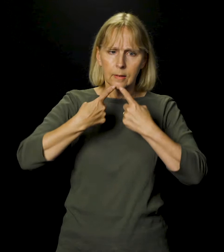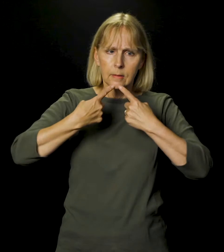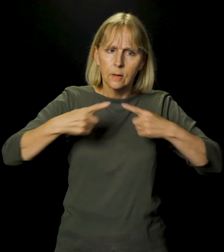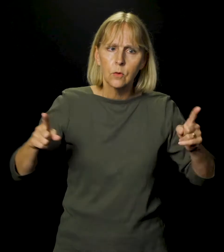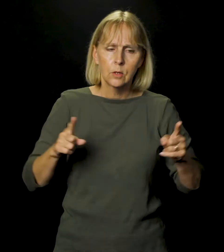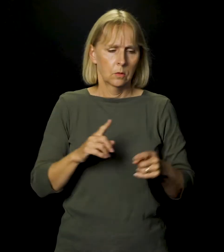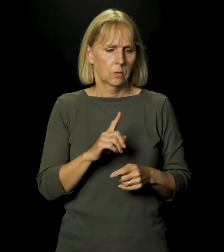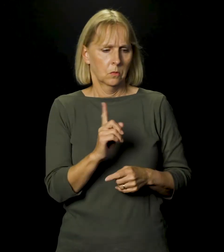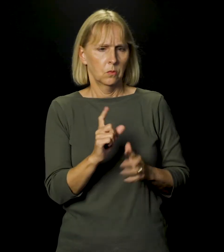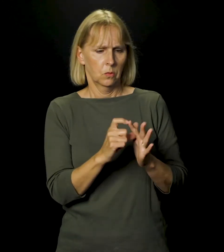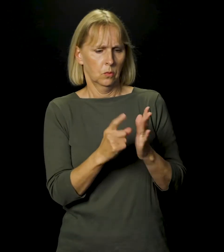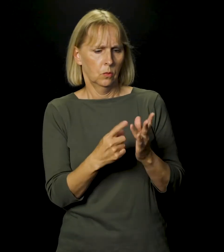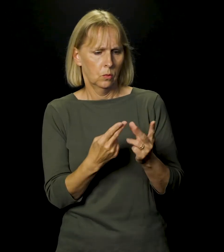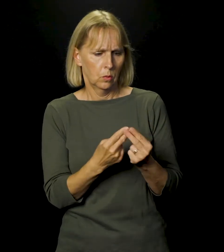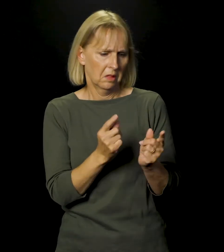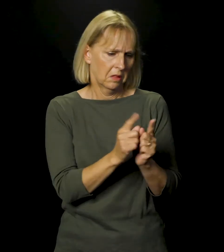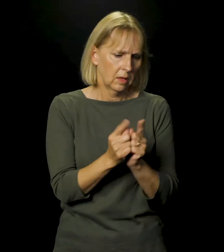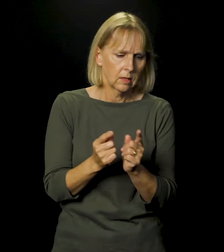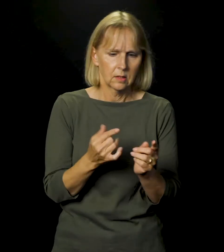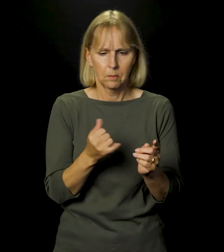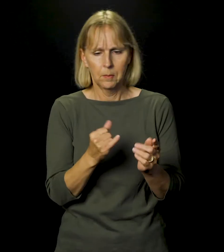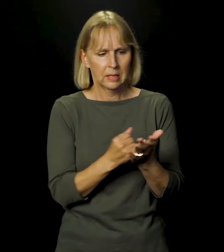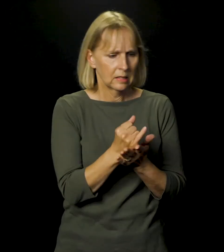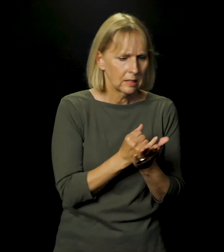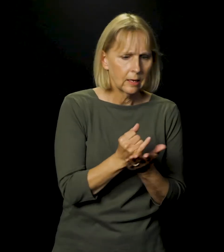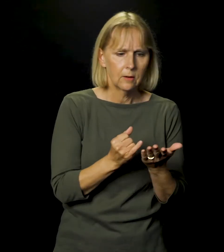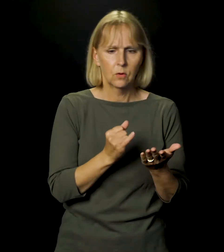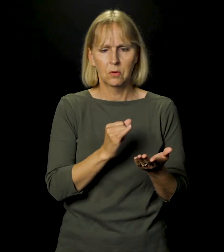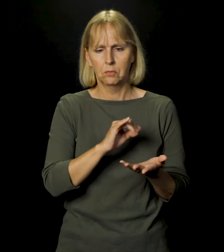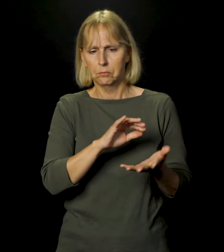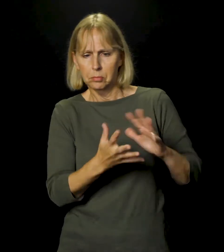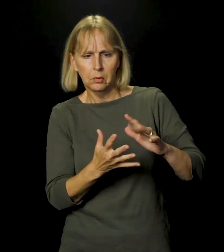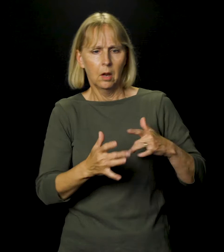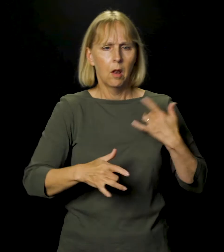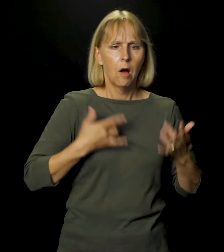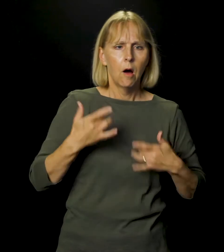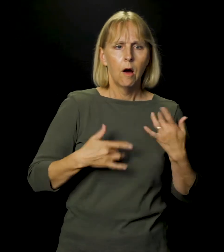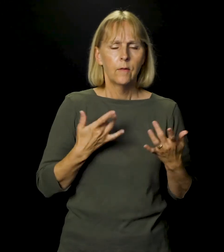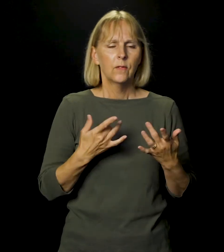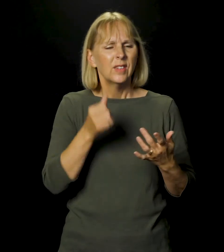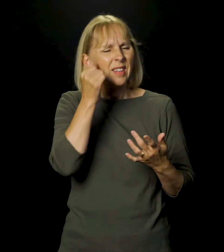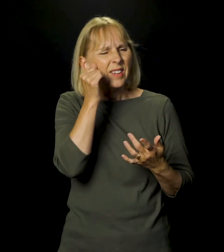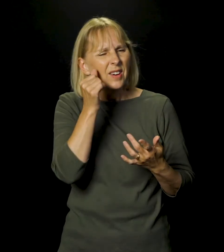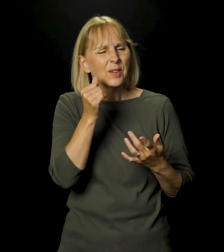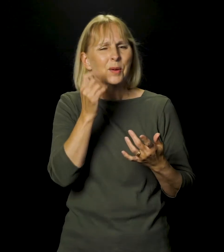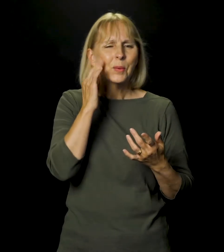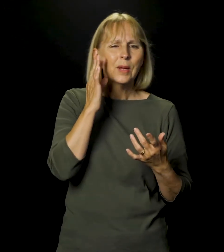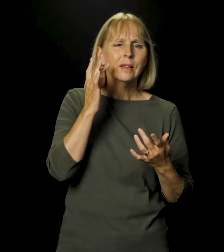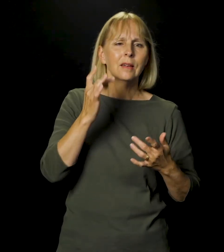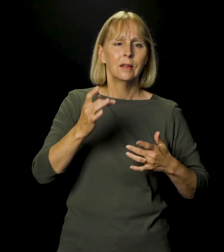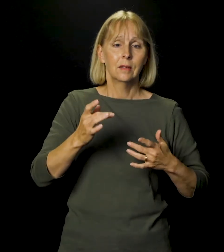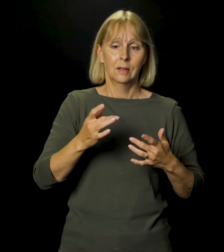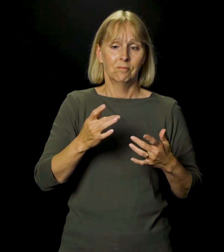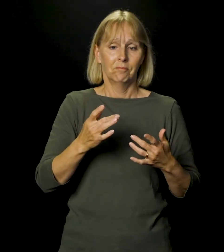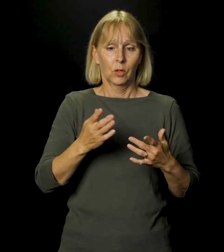where you may call it sin, you may call it dysfunction, whatever it is, even where those moments where we don't live according to the own rules that we've